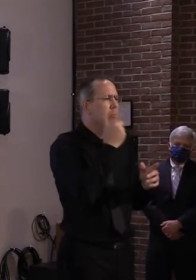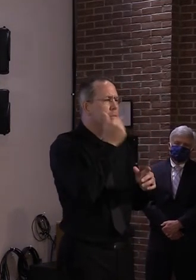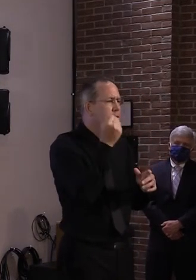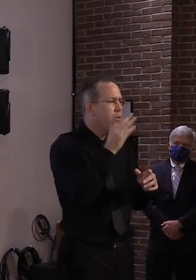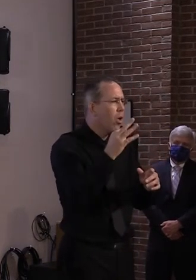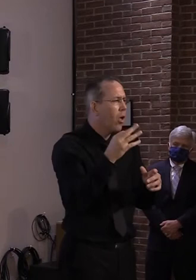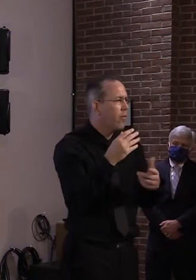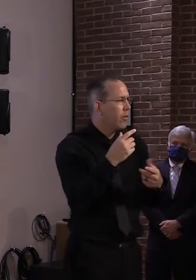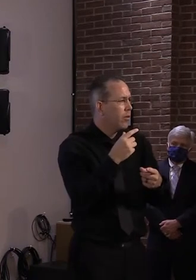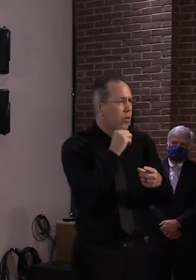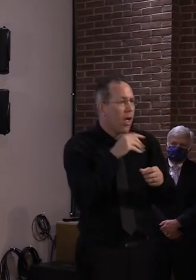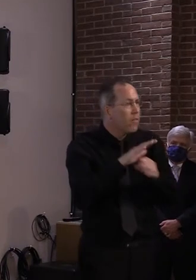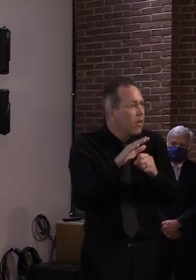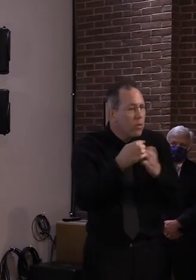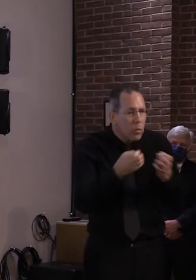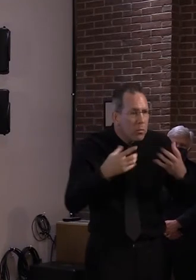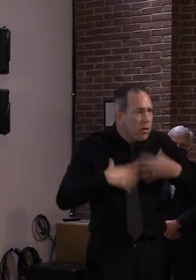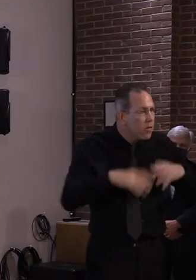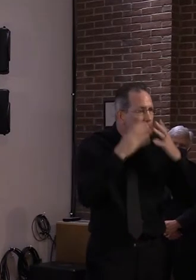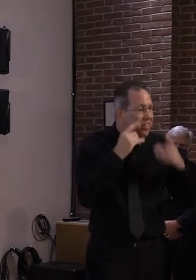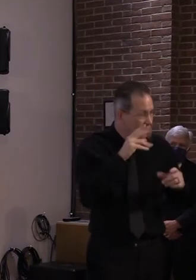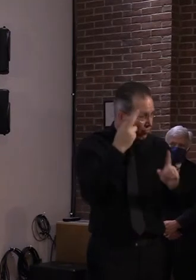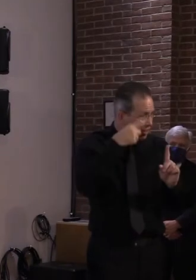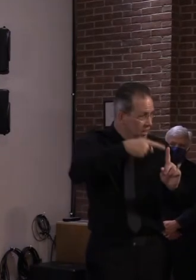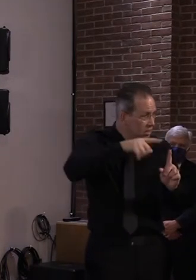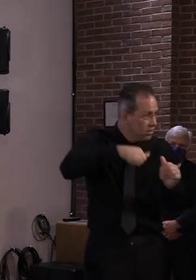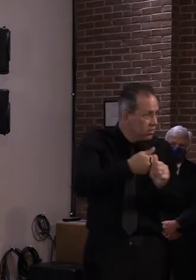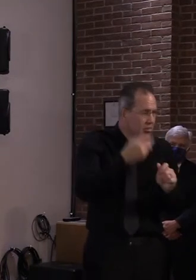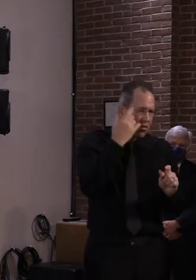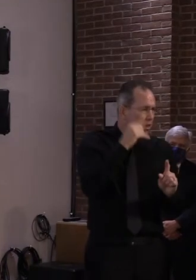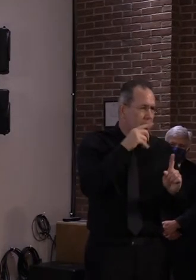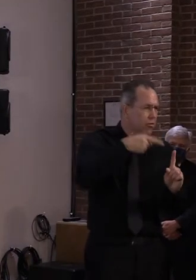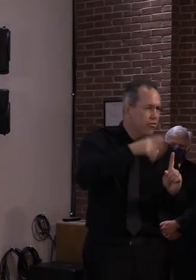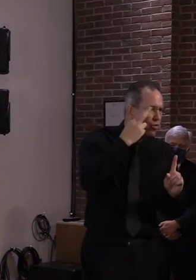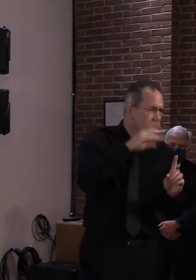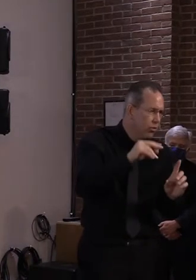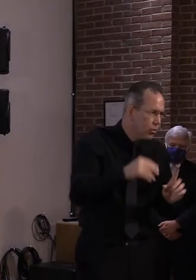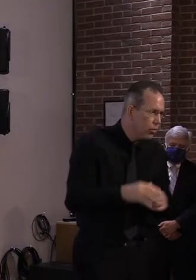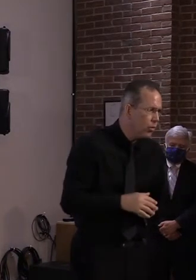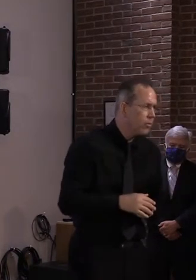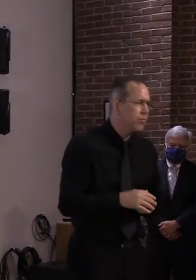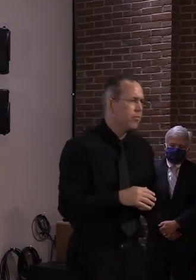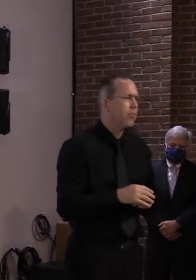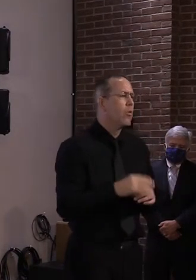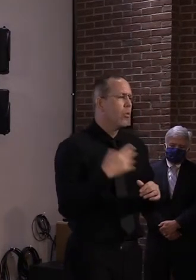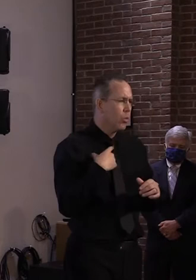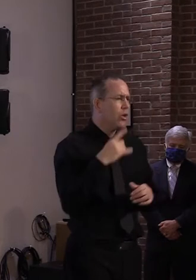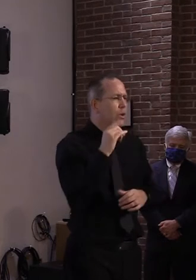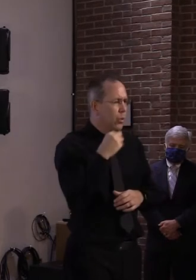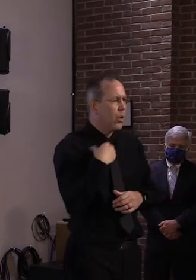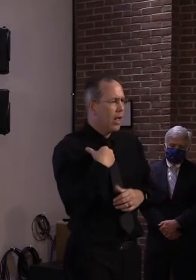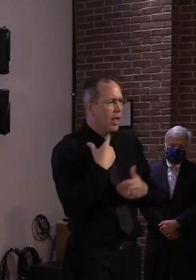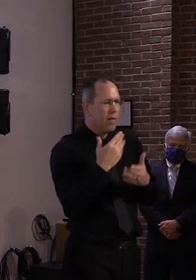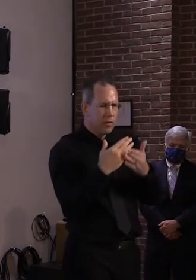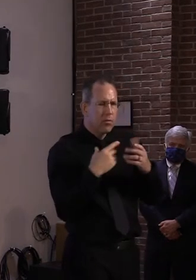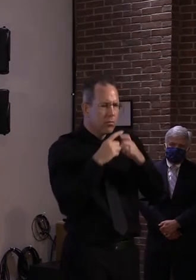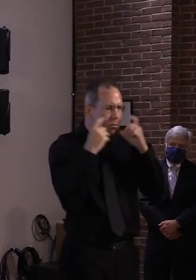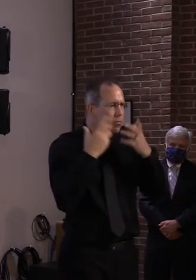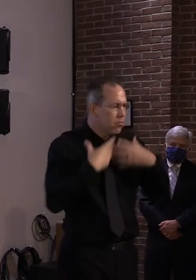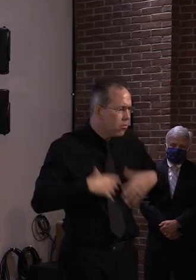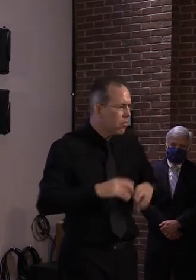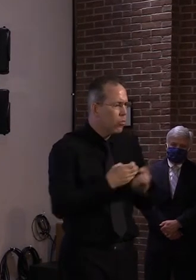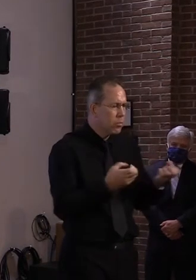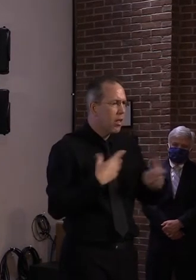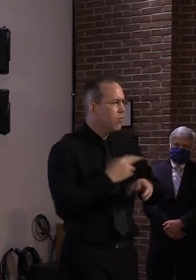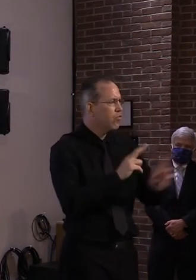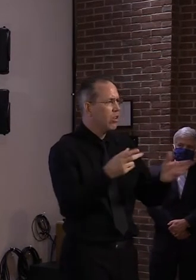because I know that people adhere to that very, very strictly. We've had months go by now where we have adequate